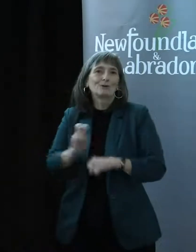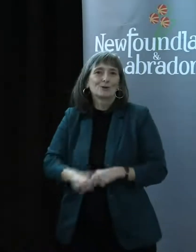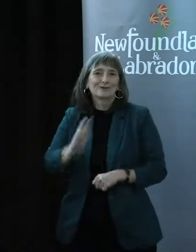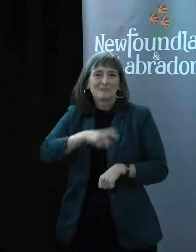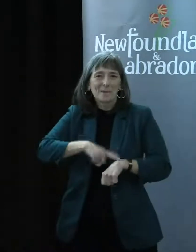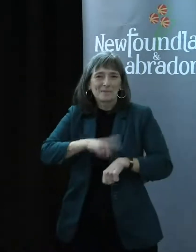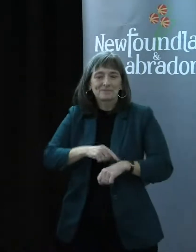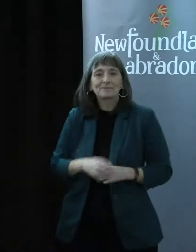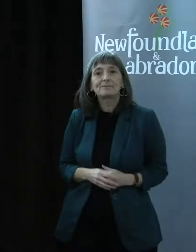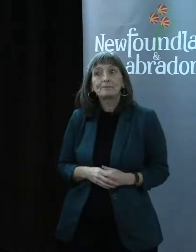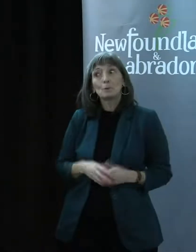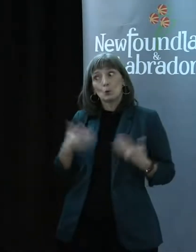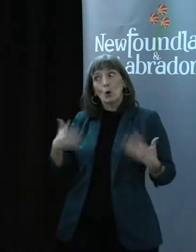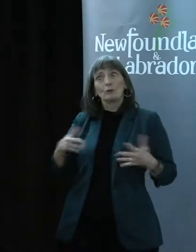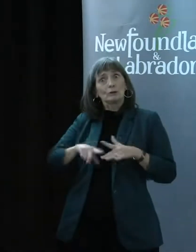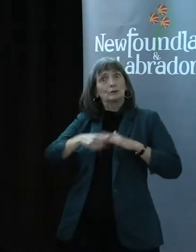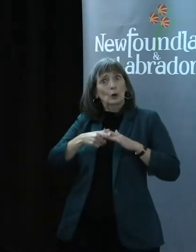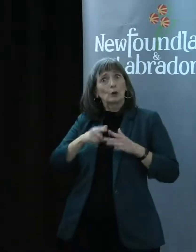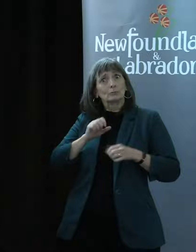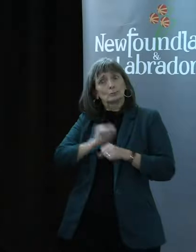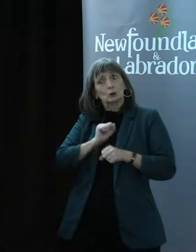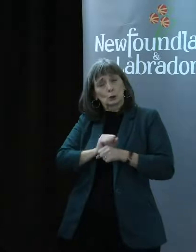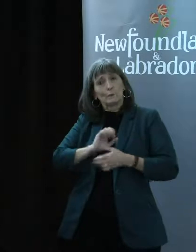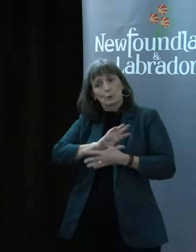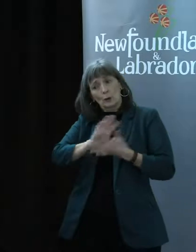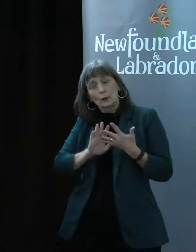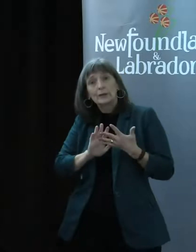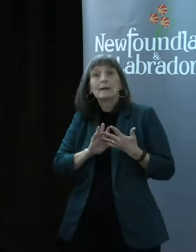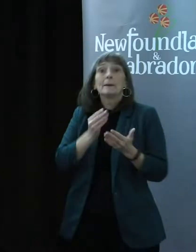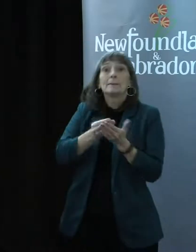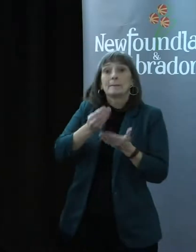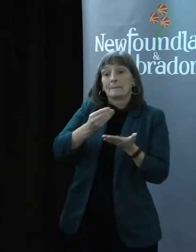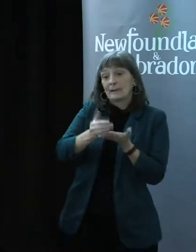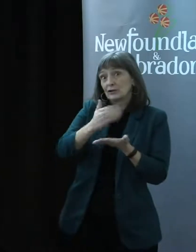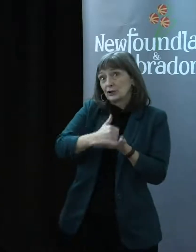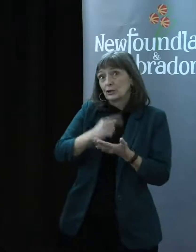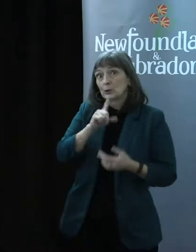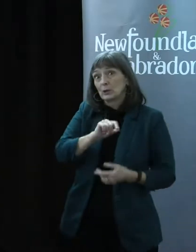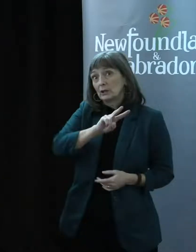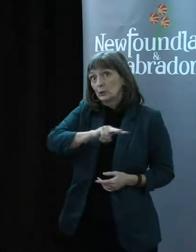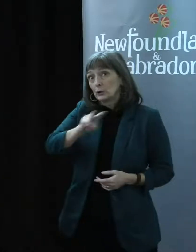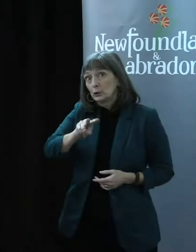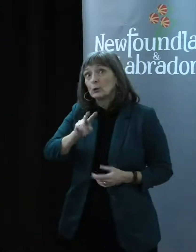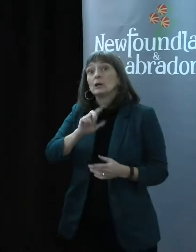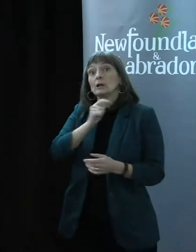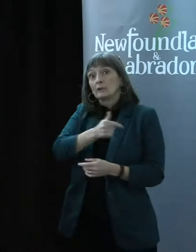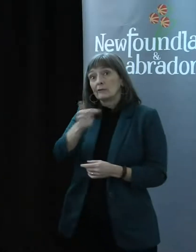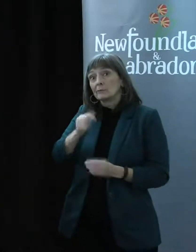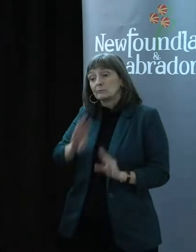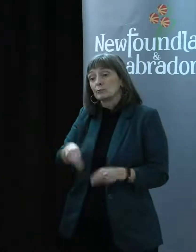Work has already begun on many of these priorities, and in Budget 2022, our government